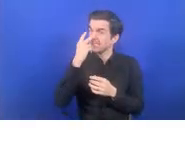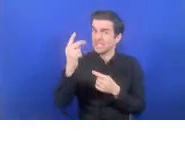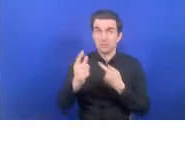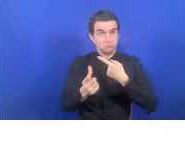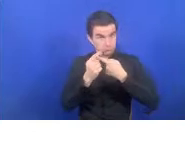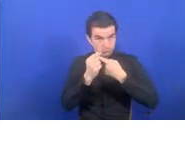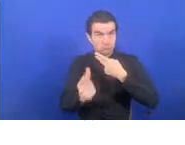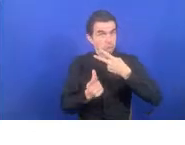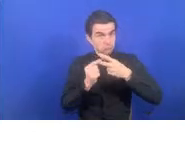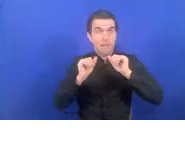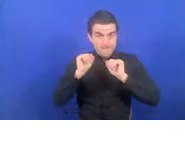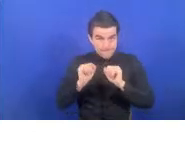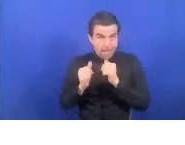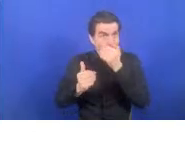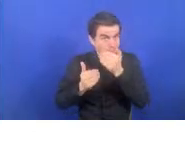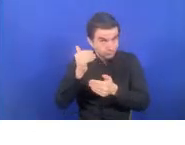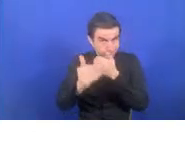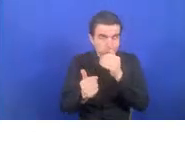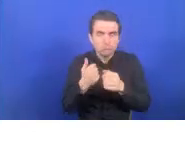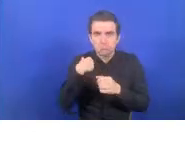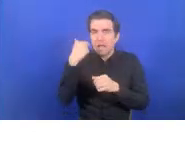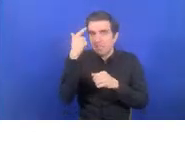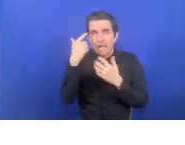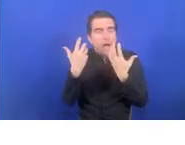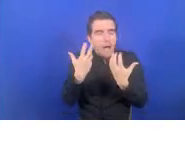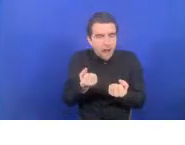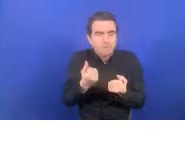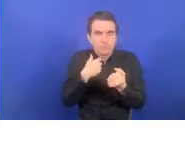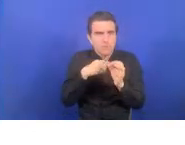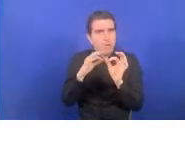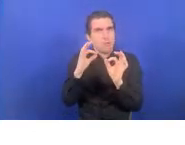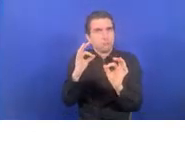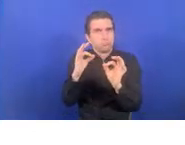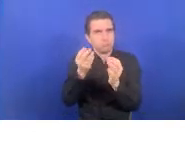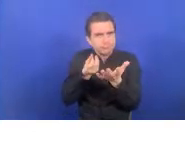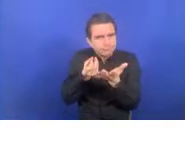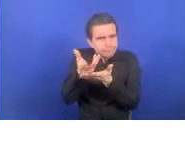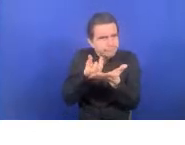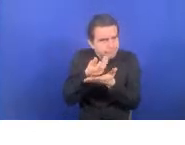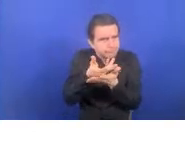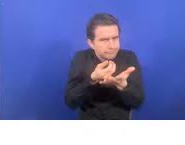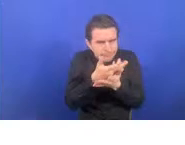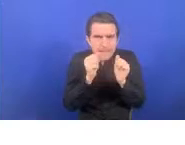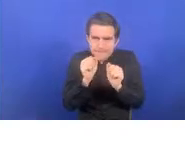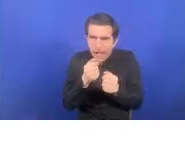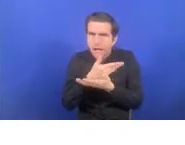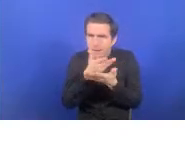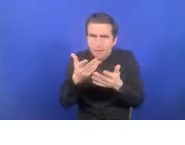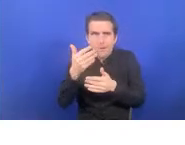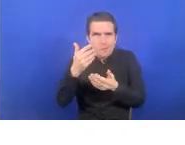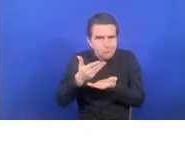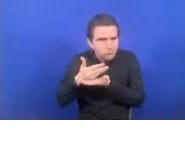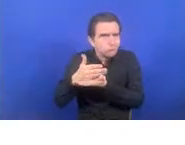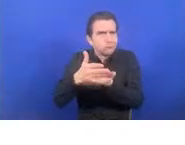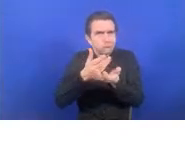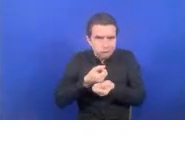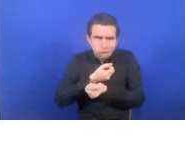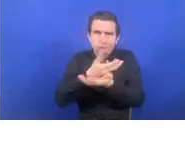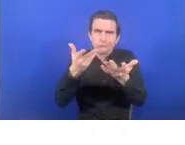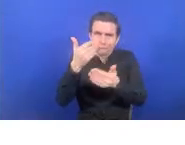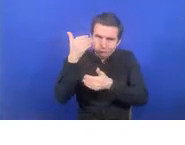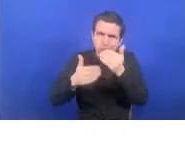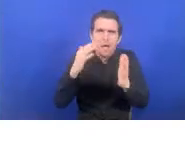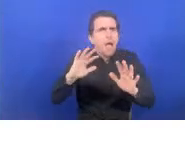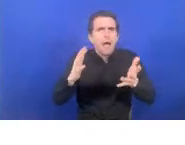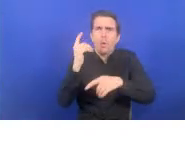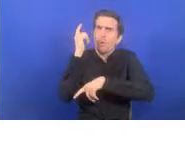of the tourism sector across different thematic areas. A gender analysis means we collect data, we analyze,